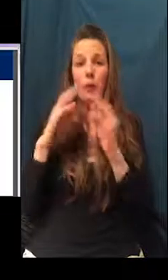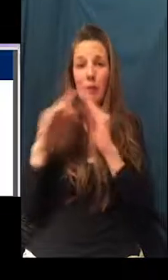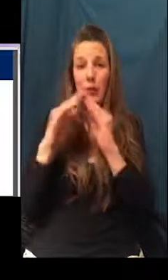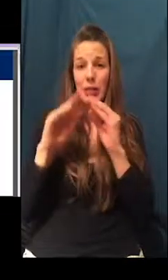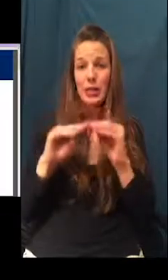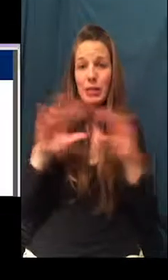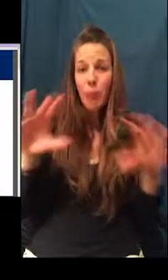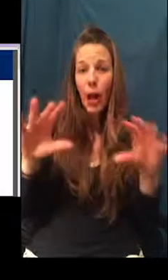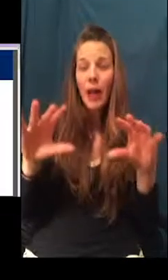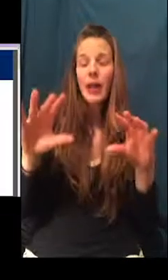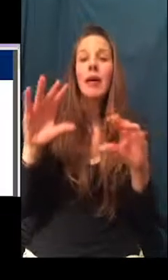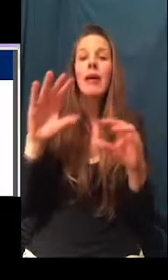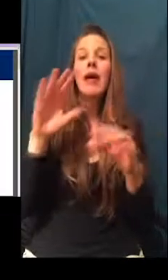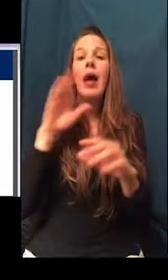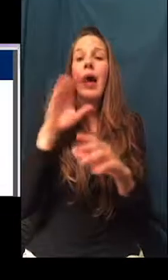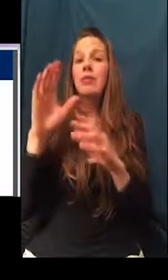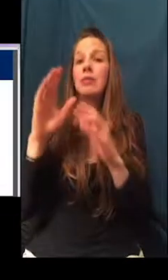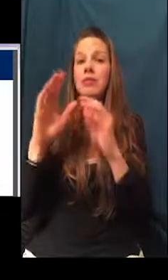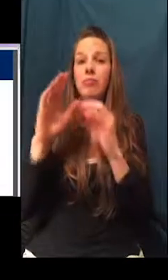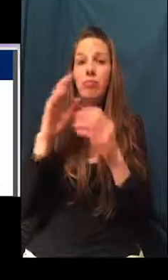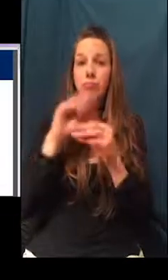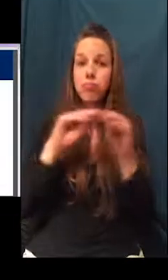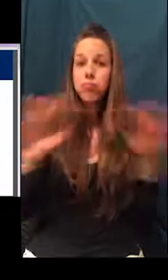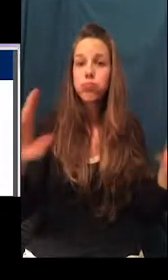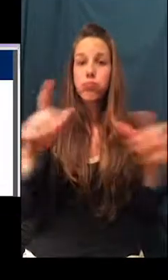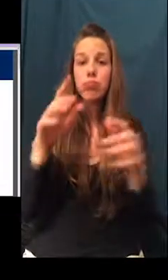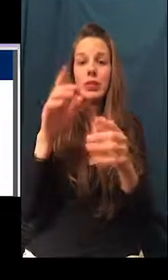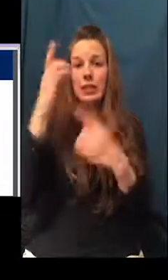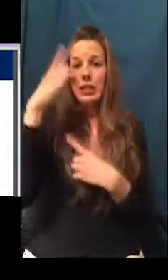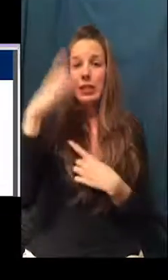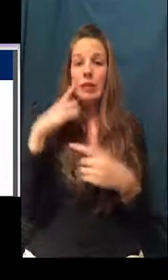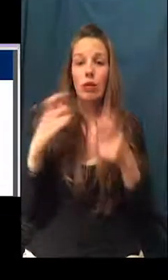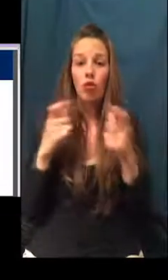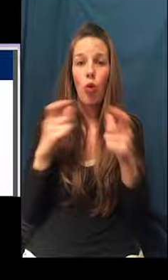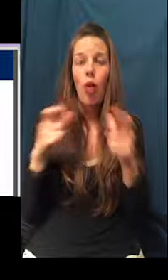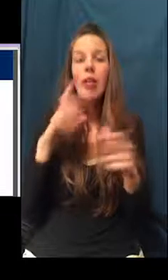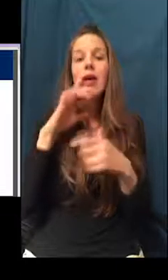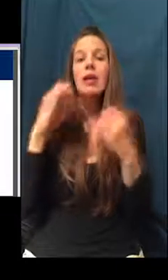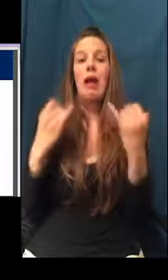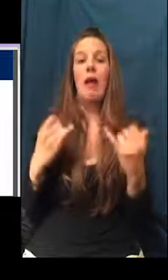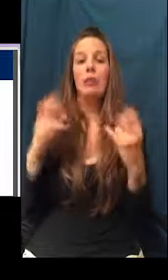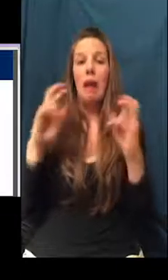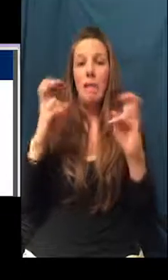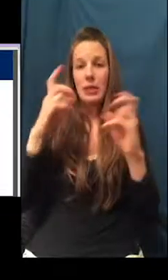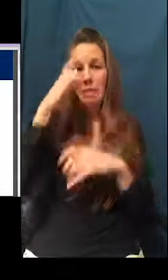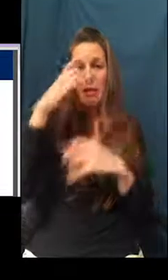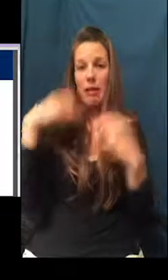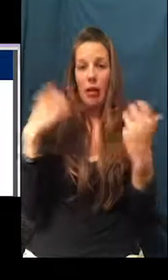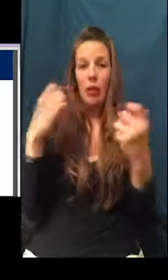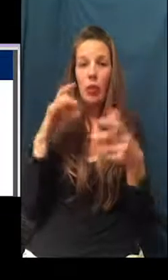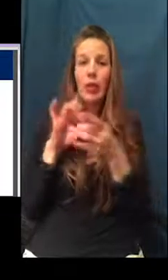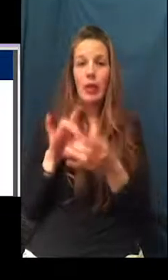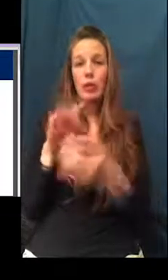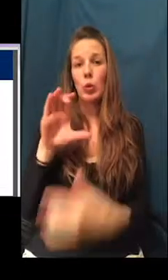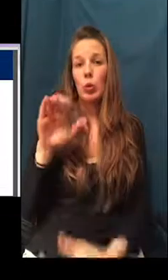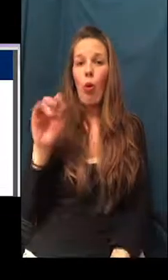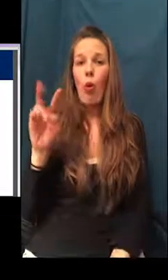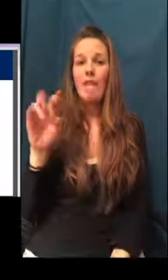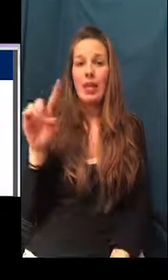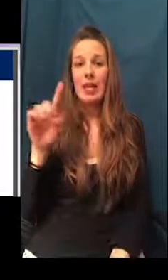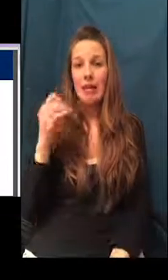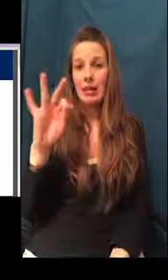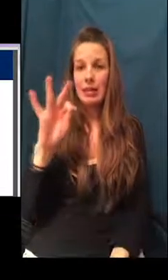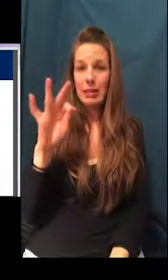and communicable disease control. And this week, our topic is mental health during the COVID-19 pandemic. We do